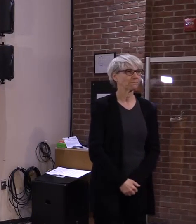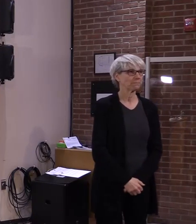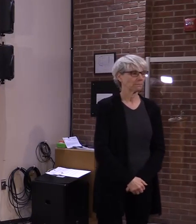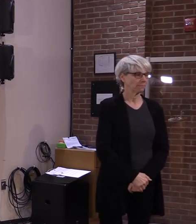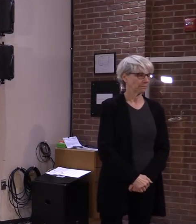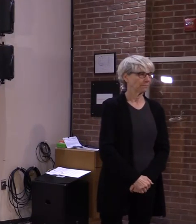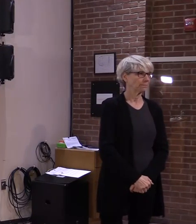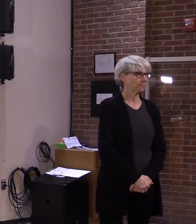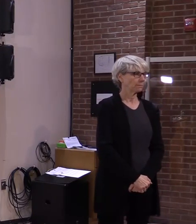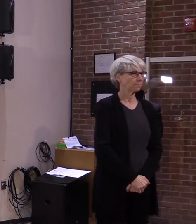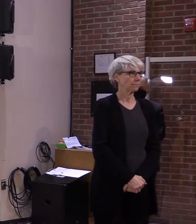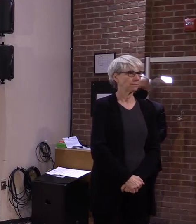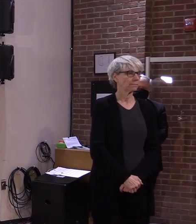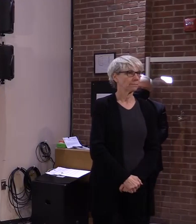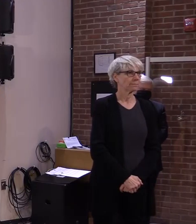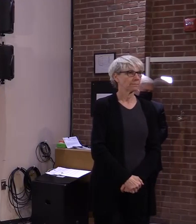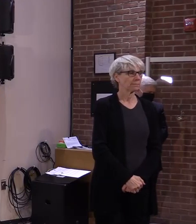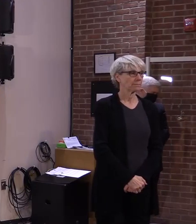All right, thank you so much.